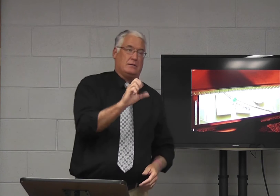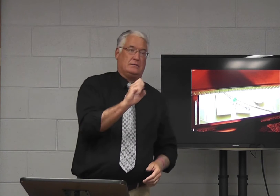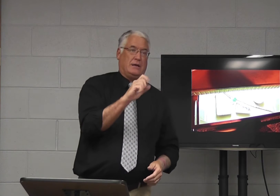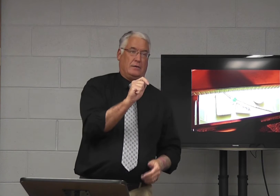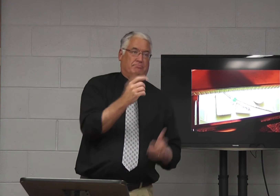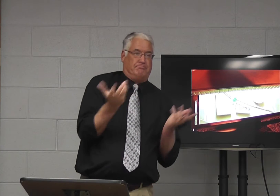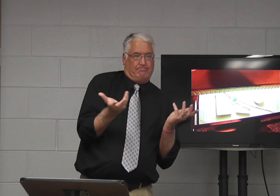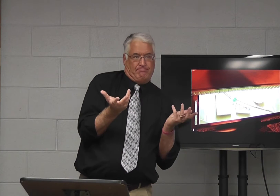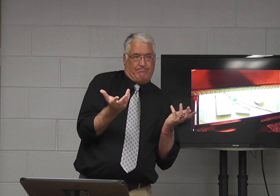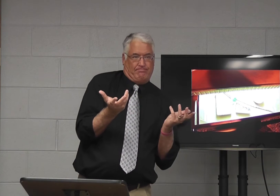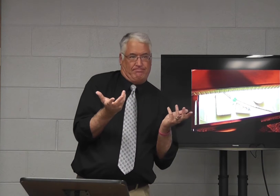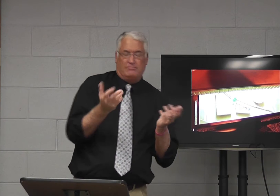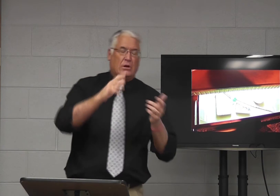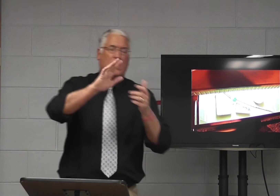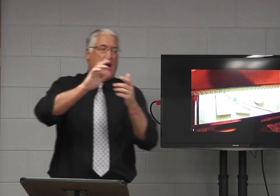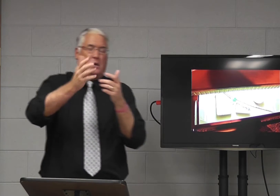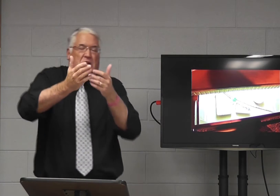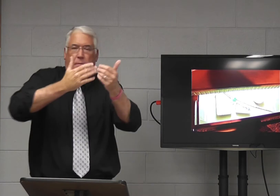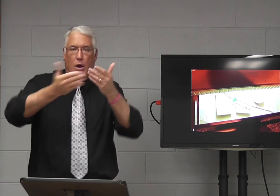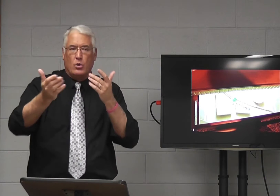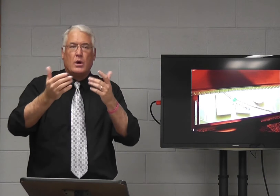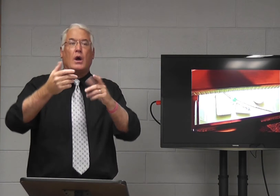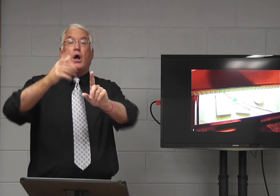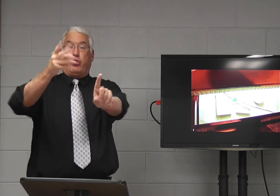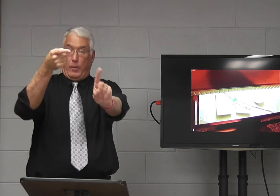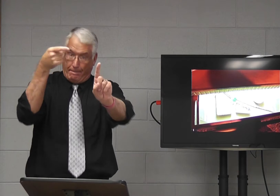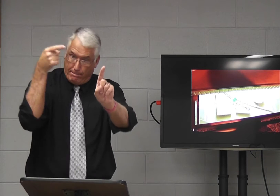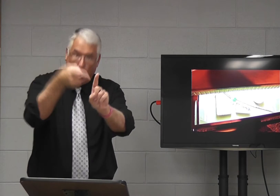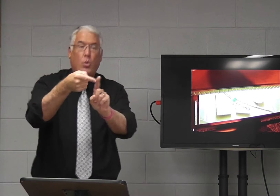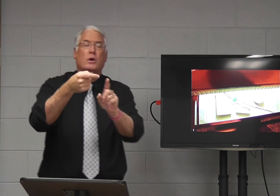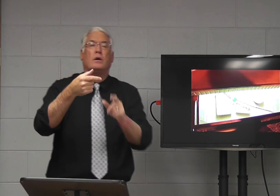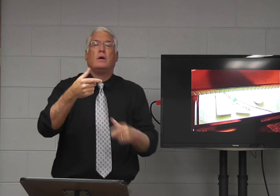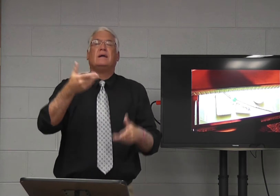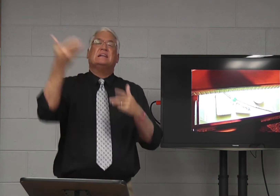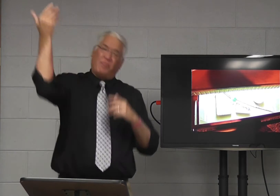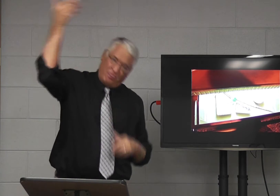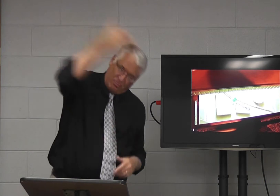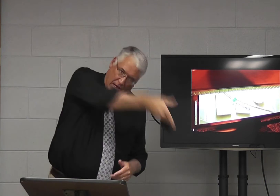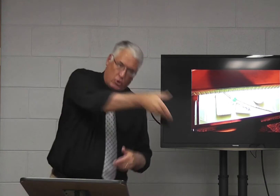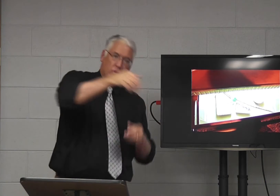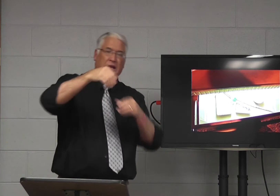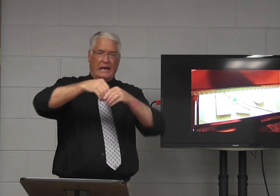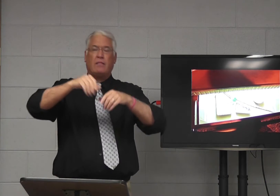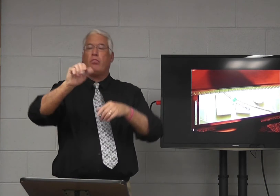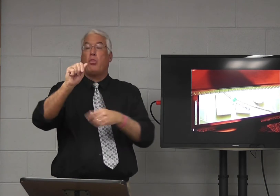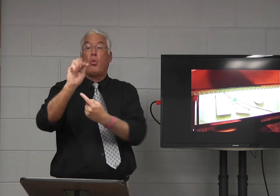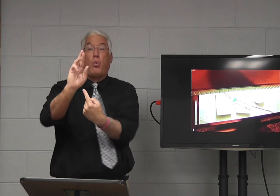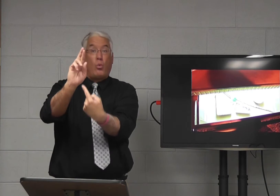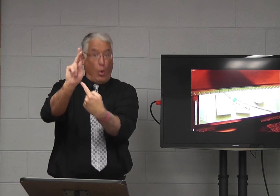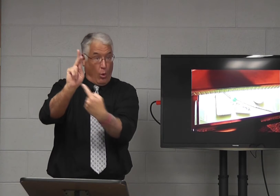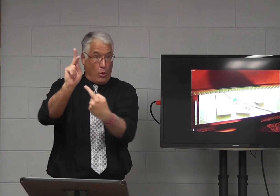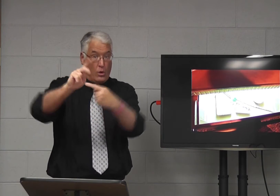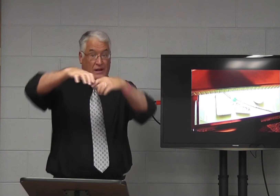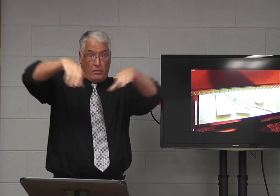one's in there, and some believe that there's a second set that was made and put in there. So the point is that it is in the ark,